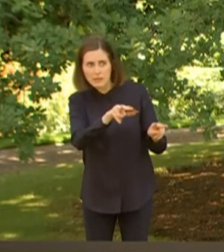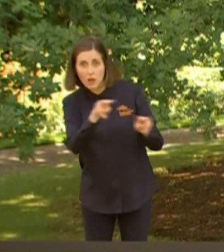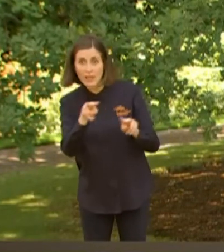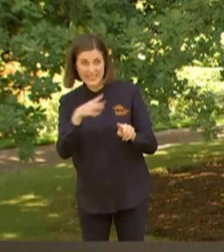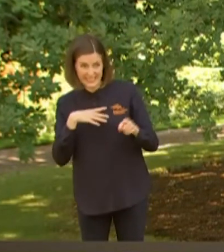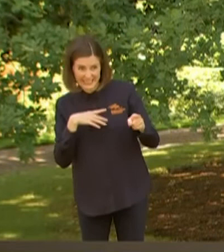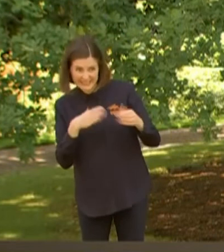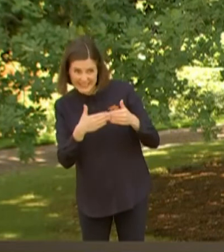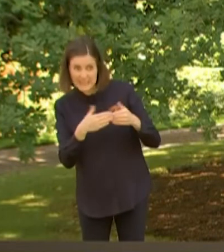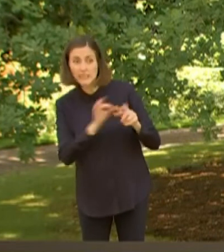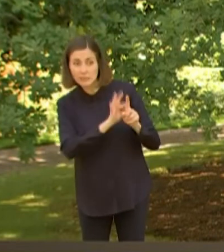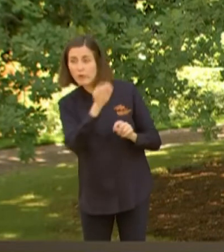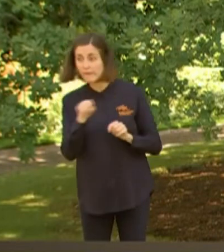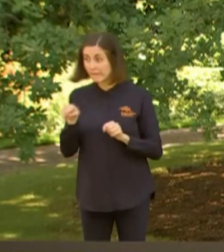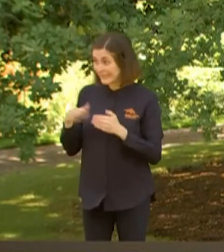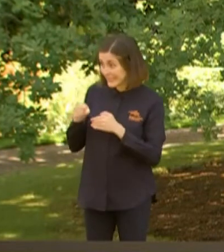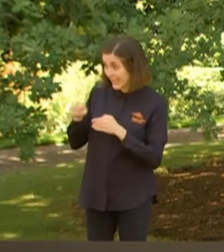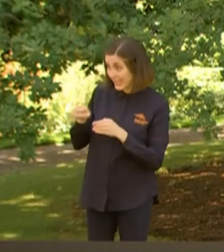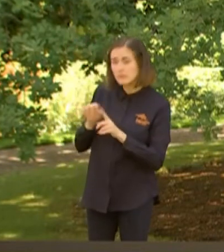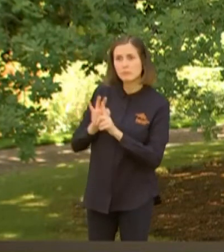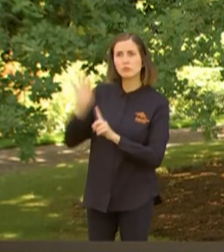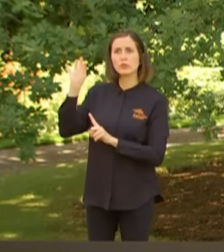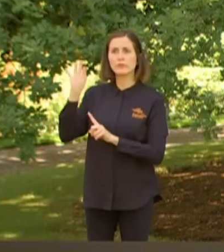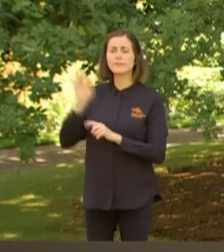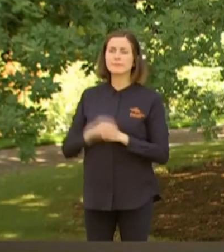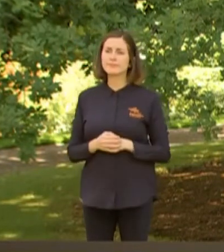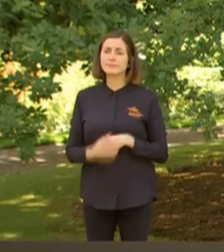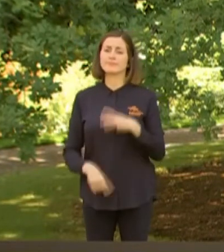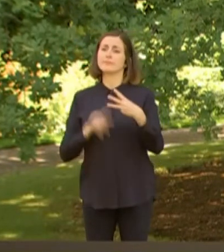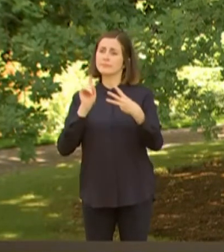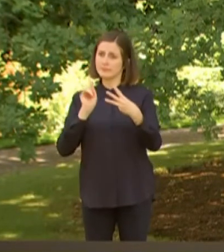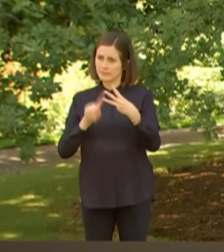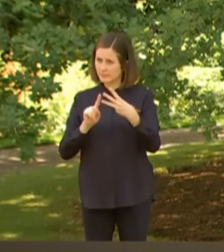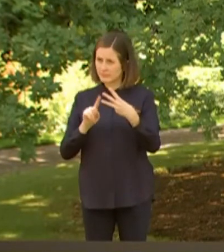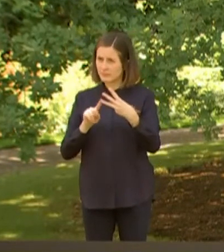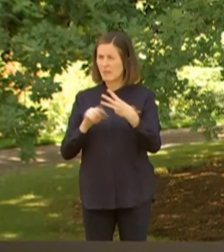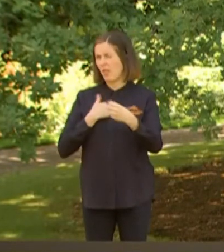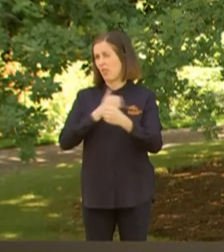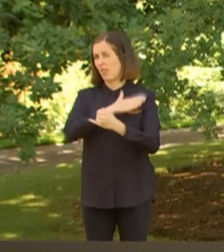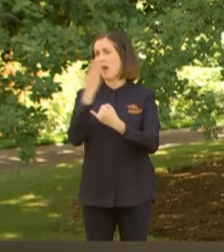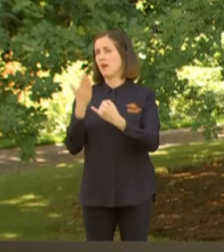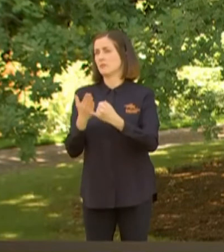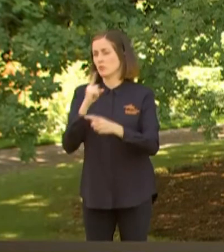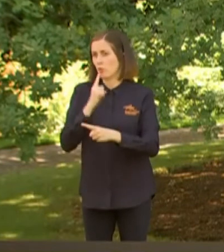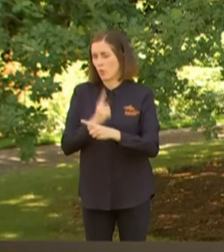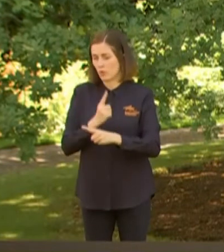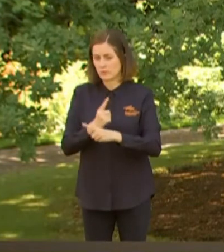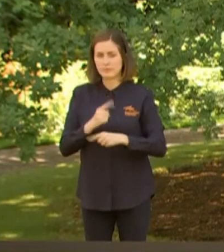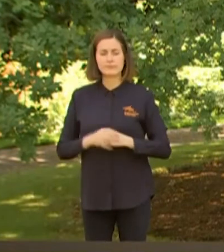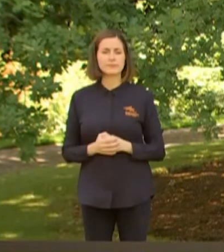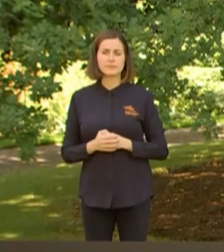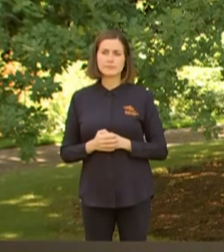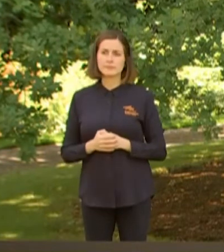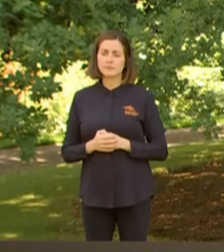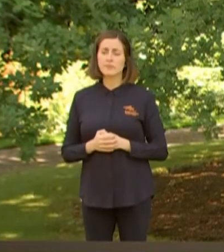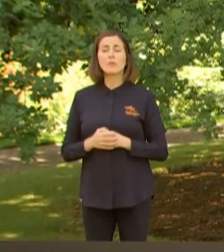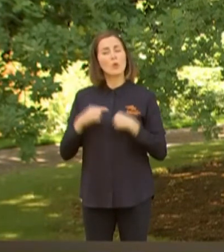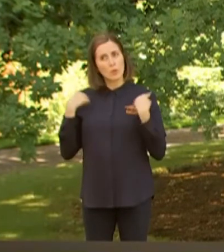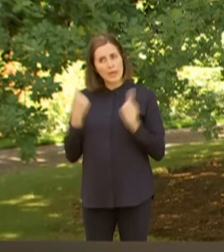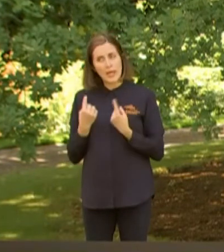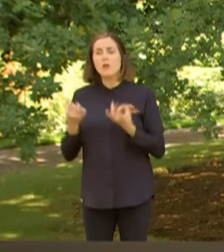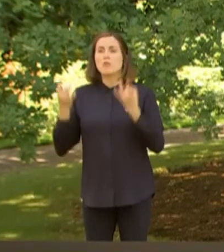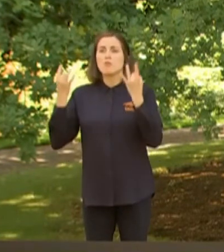from the Chief Health Officer comes through. I think finally, I think the most important thing to note is we are absolutely